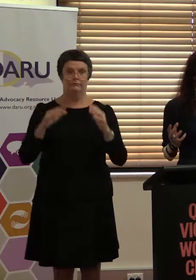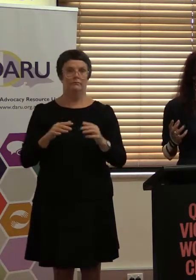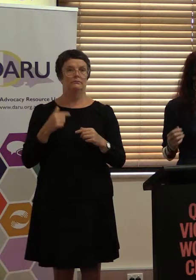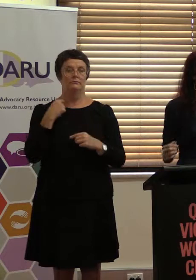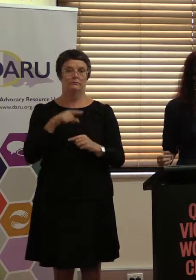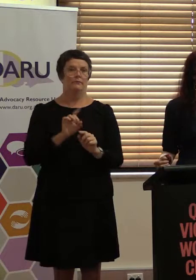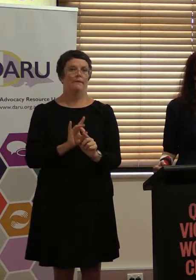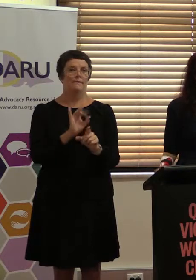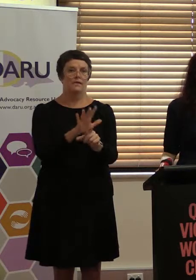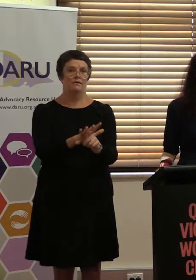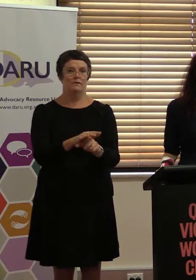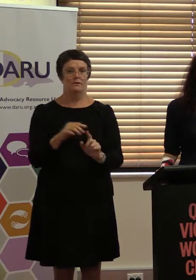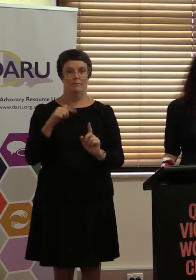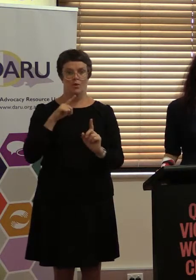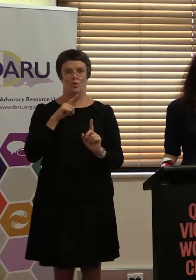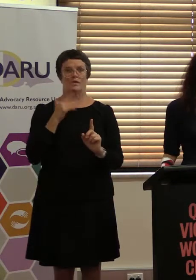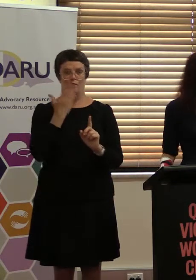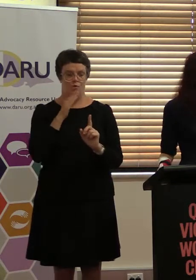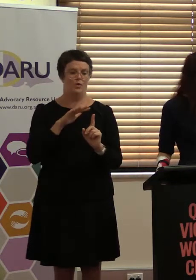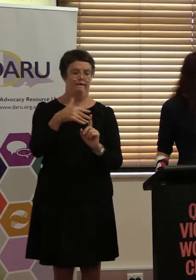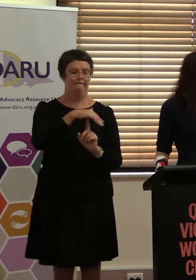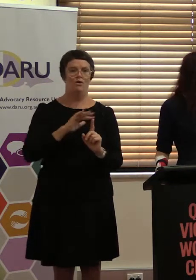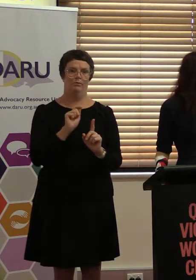the incompetence of their school environment.